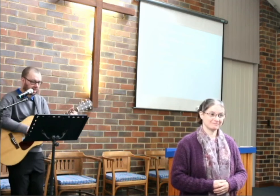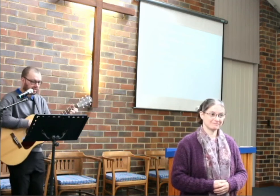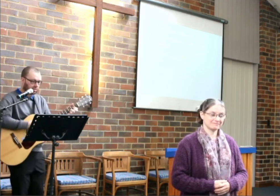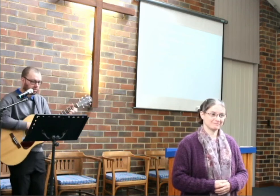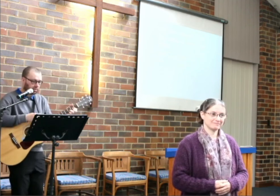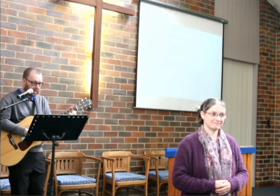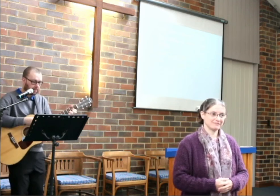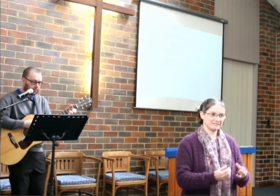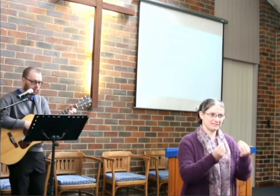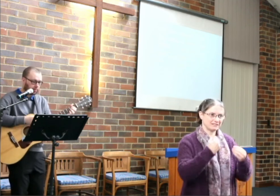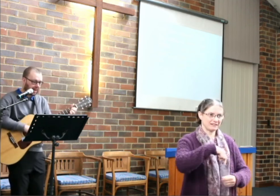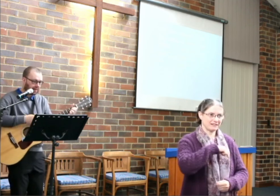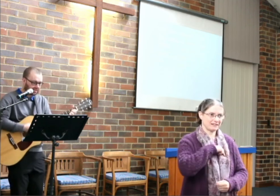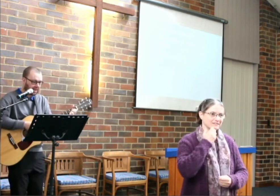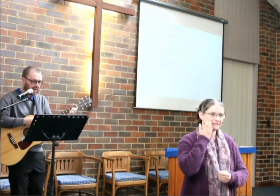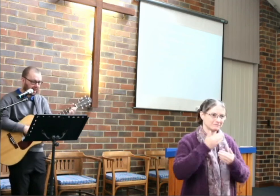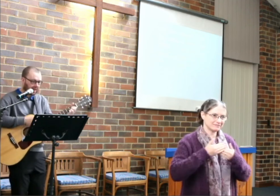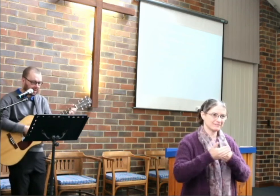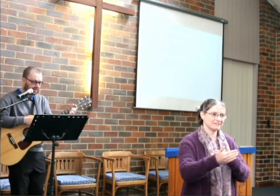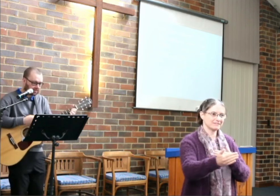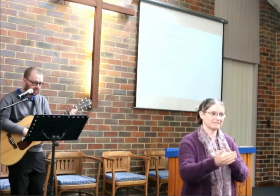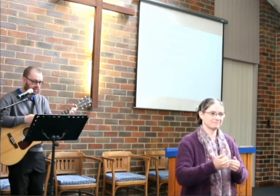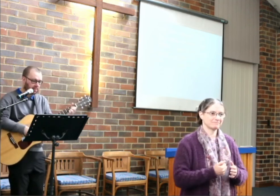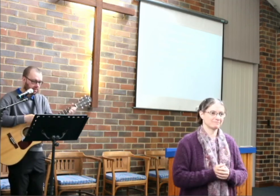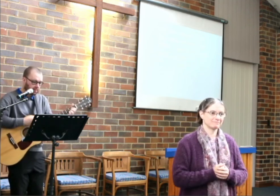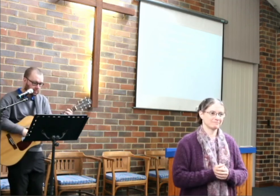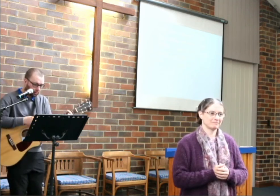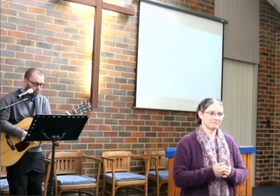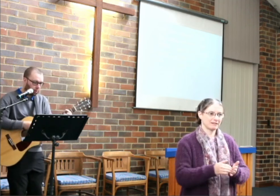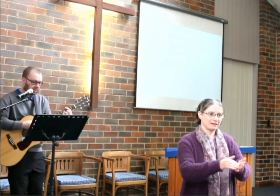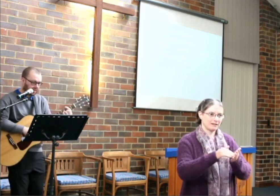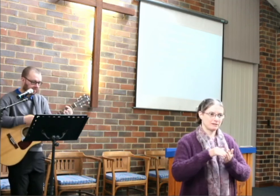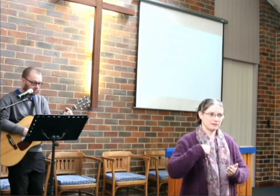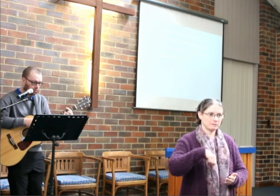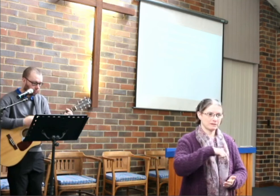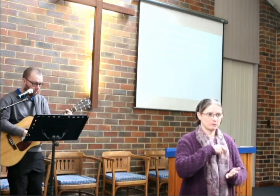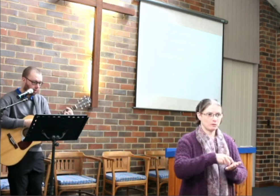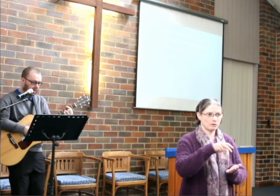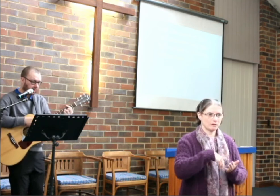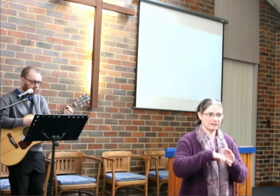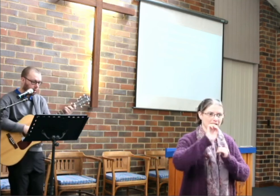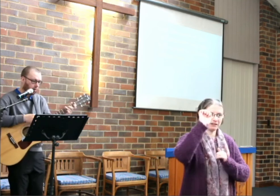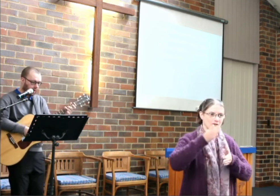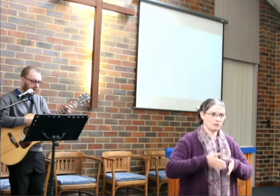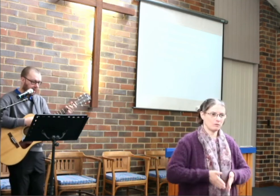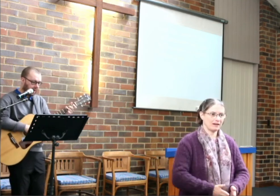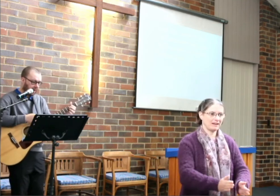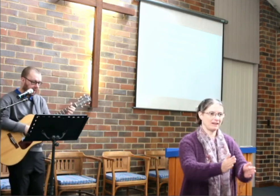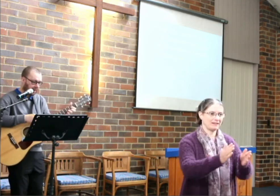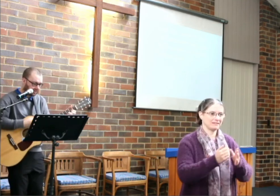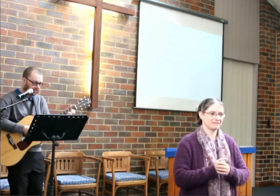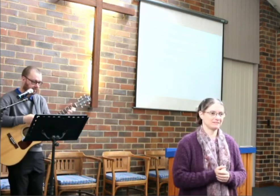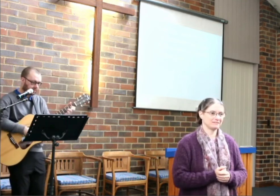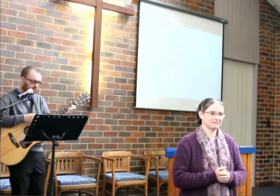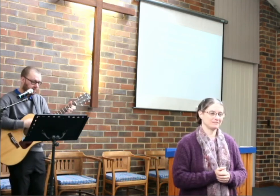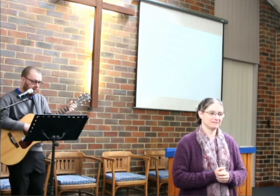Teach us to number our days. Cause us to walk in your